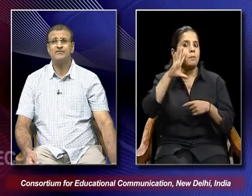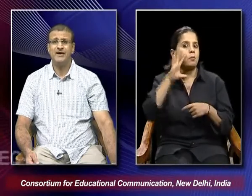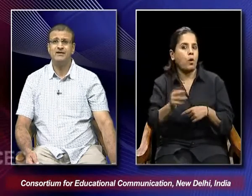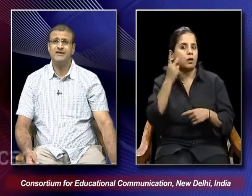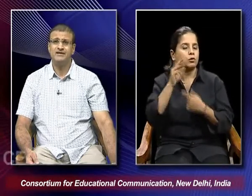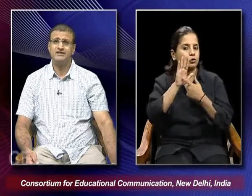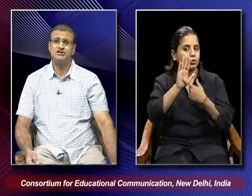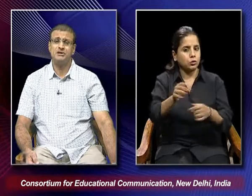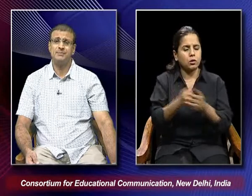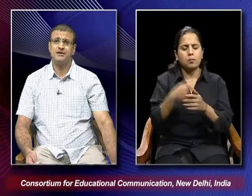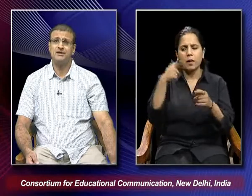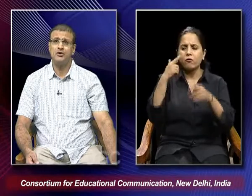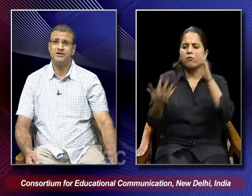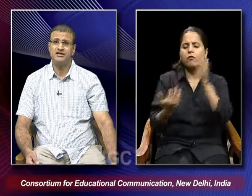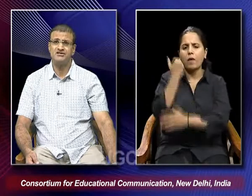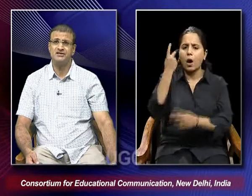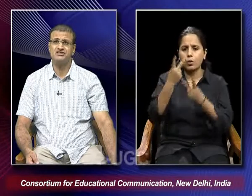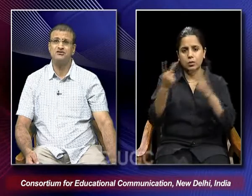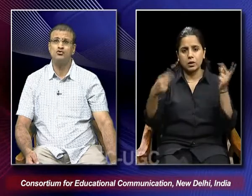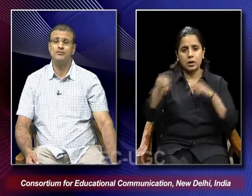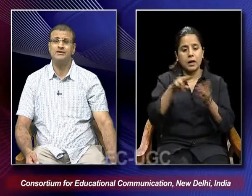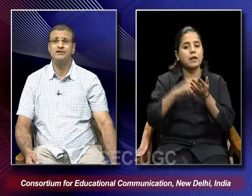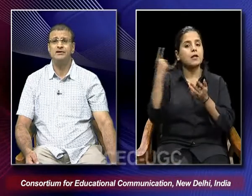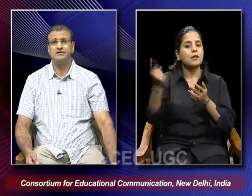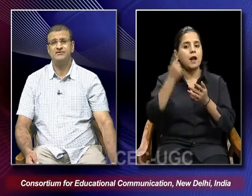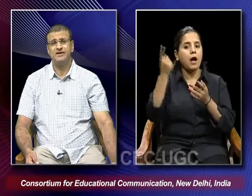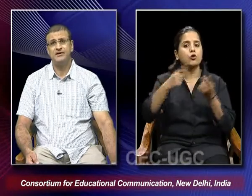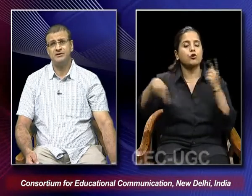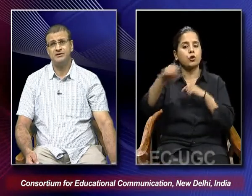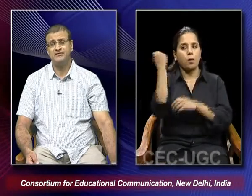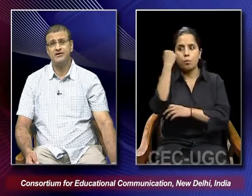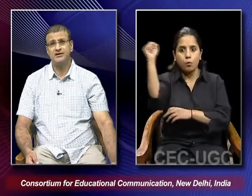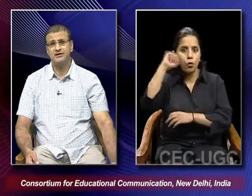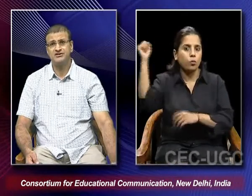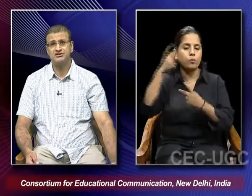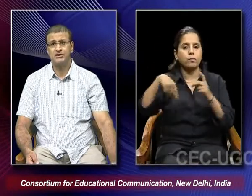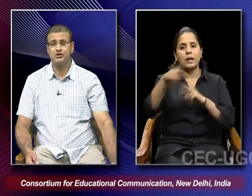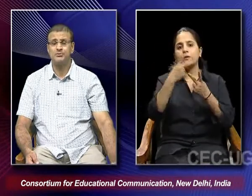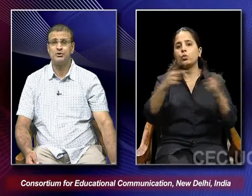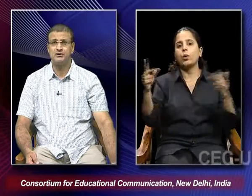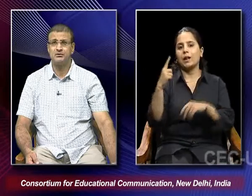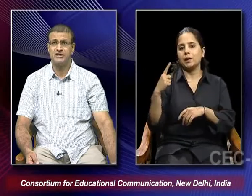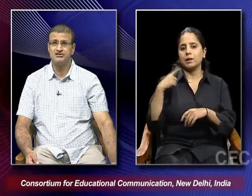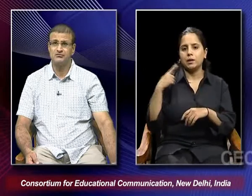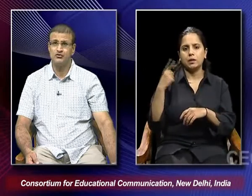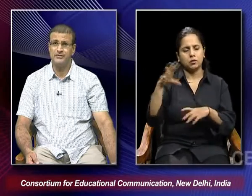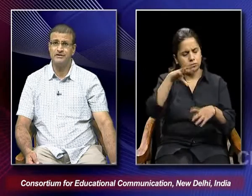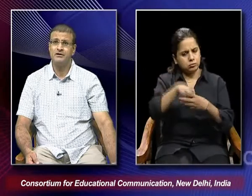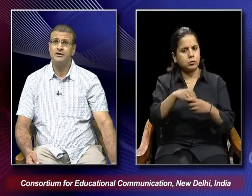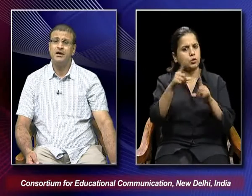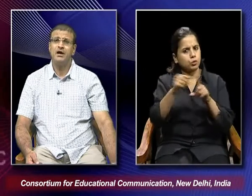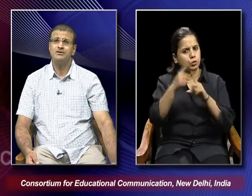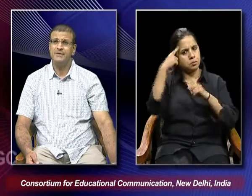we find that in this particular context, the national movement, the way the different leaders they contributed to the national